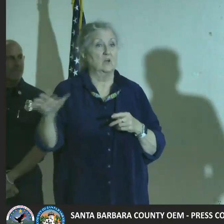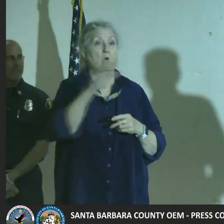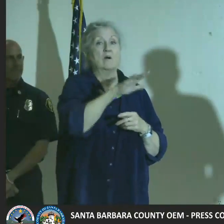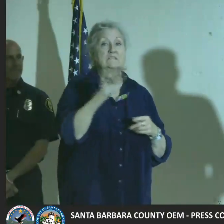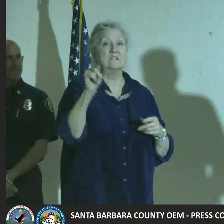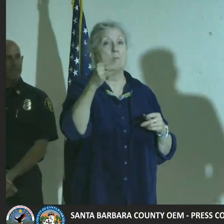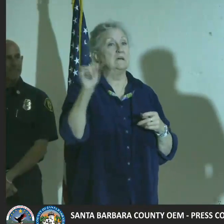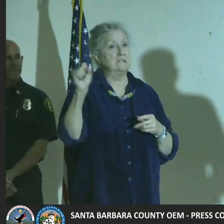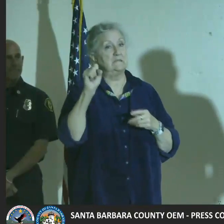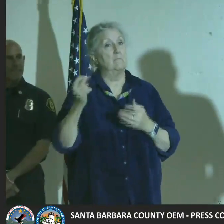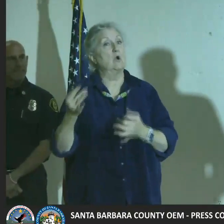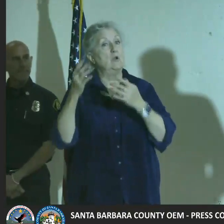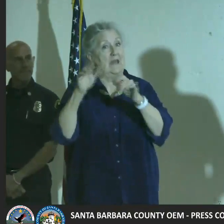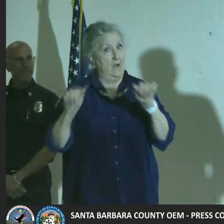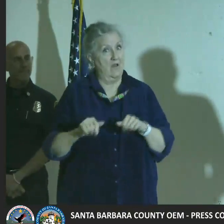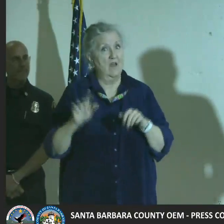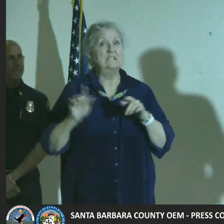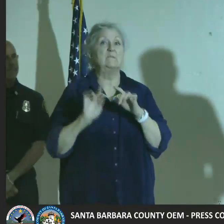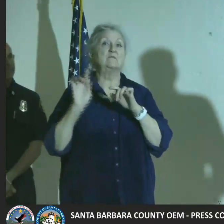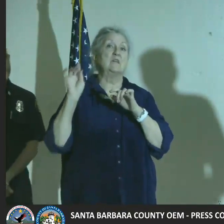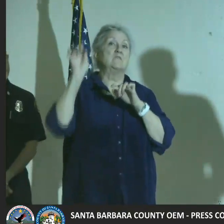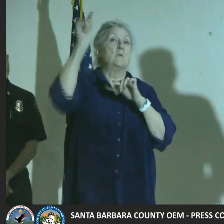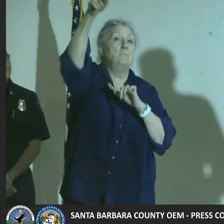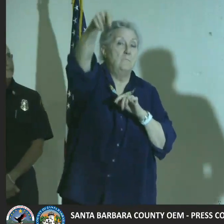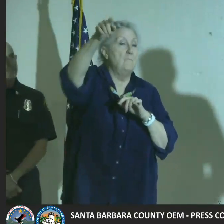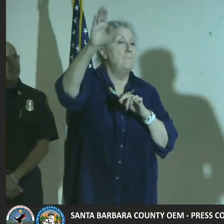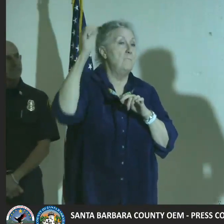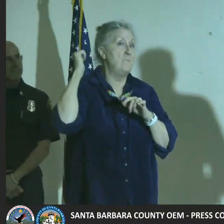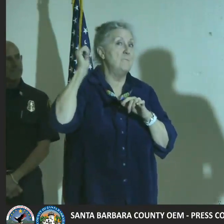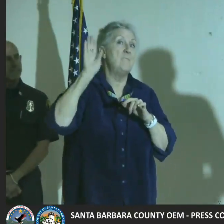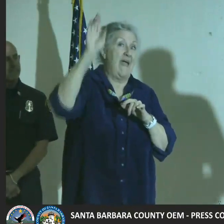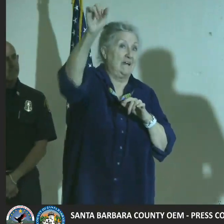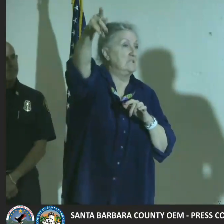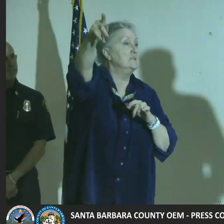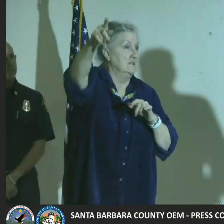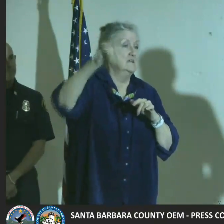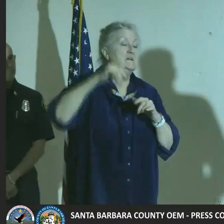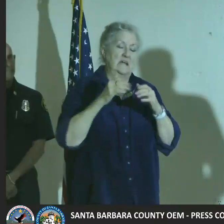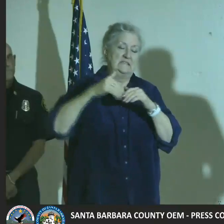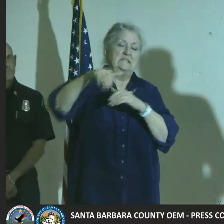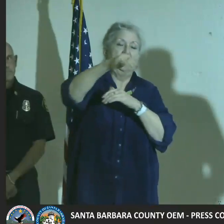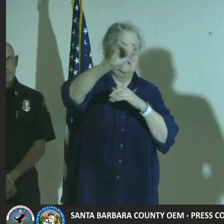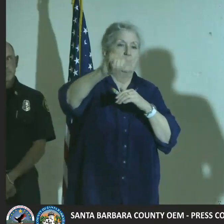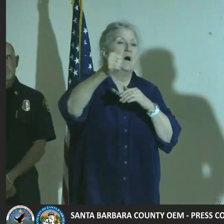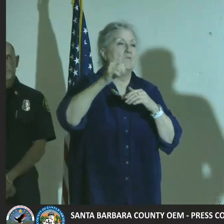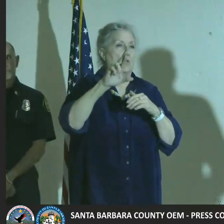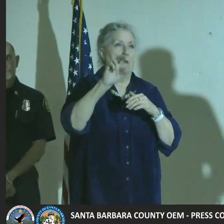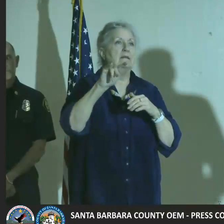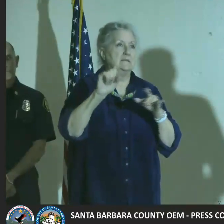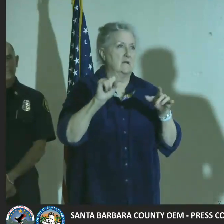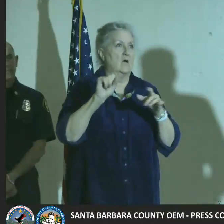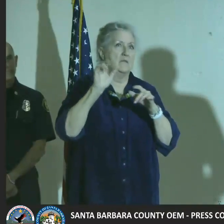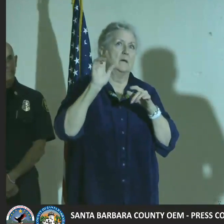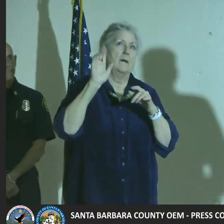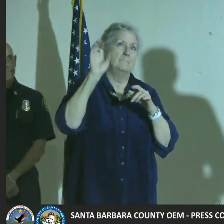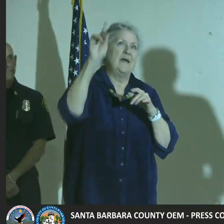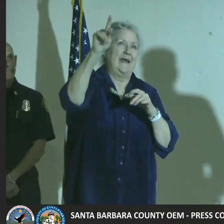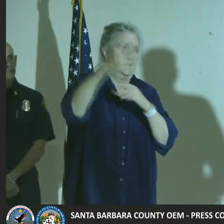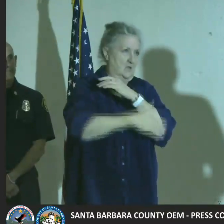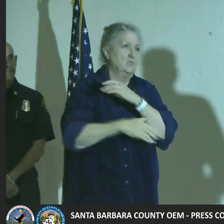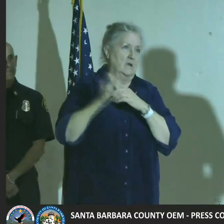Burn area, and especially back on the backside of the Thomas Burn area, did exceed some other rates on the